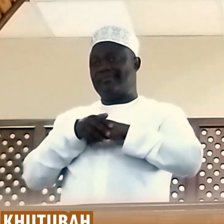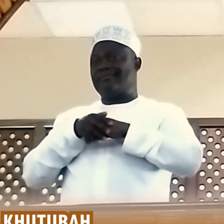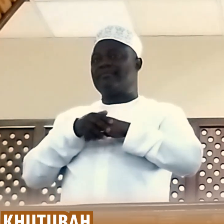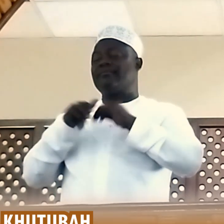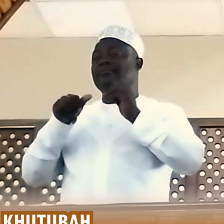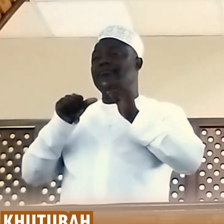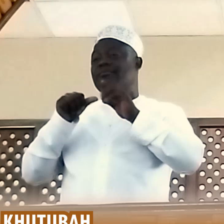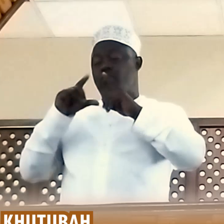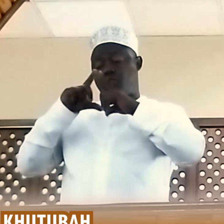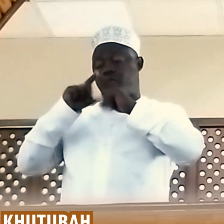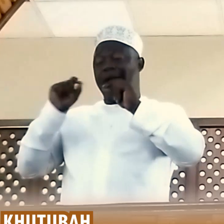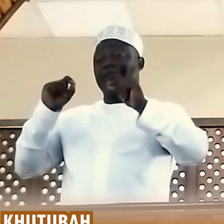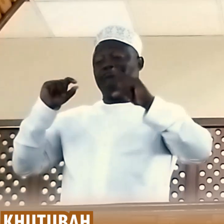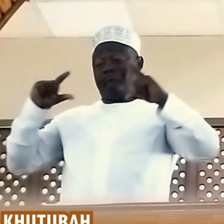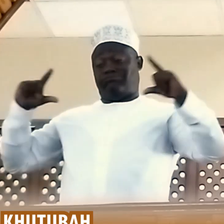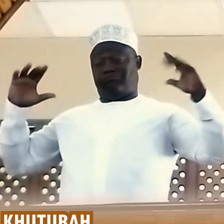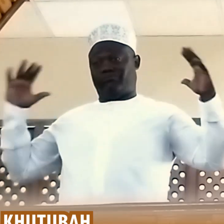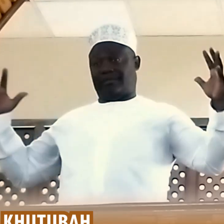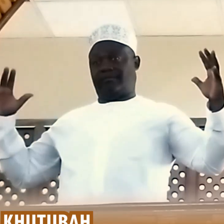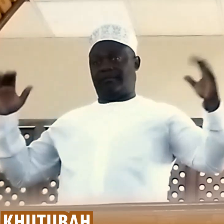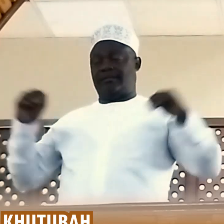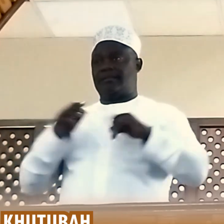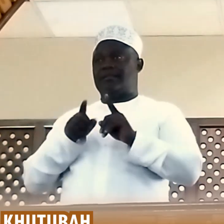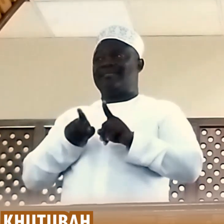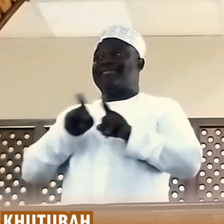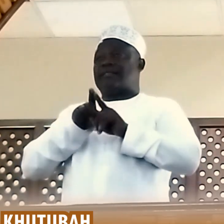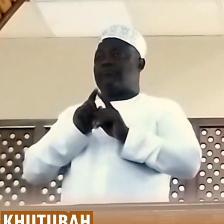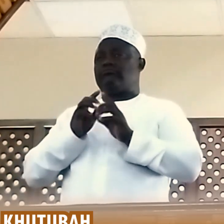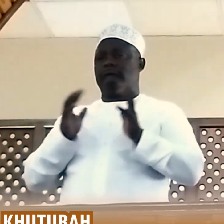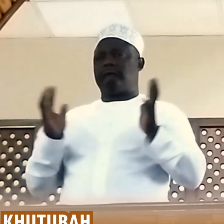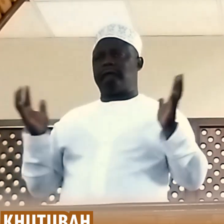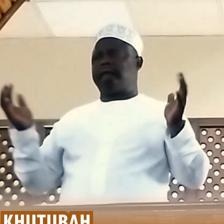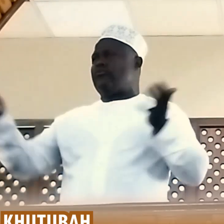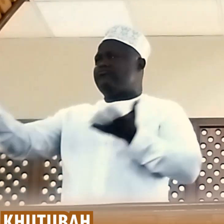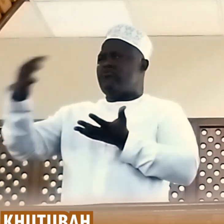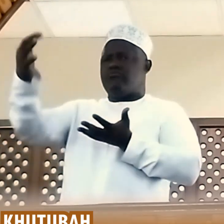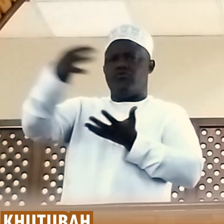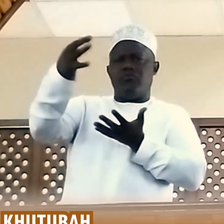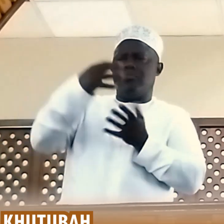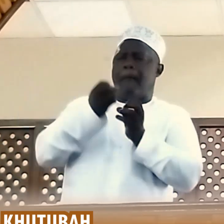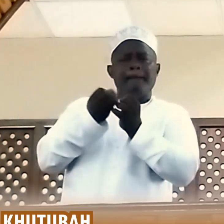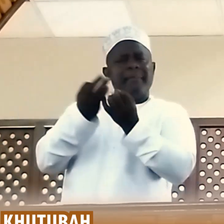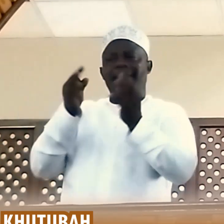kigambo kigaziwa era kikuŋŋaanya ebintu bingi